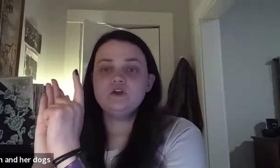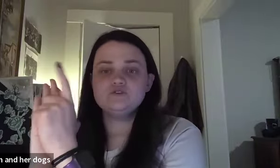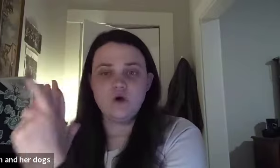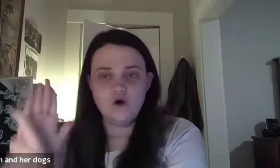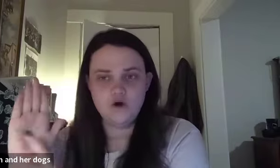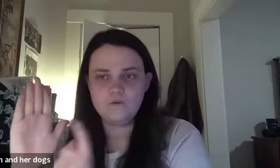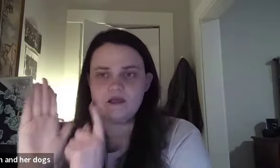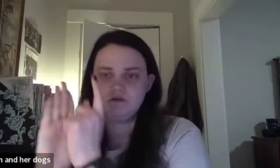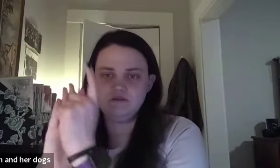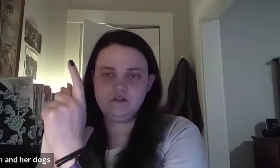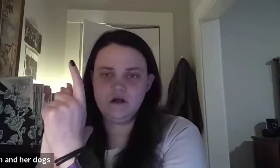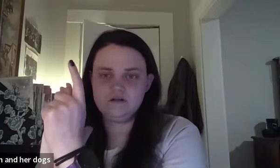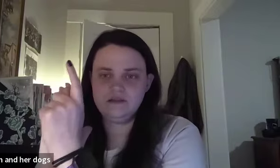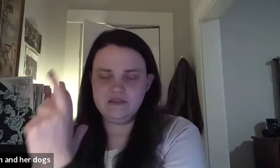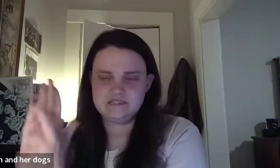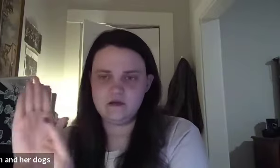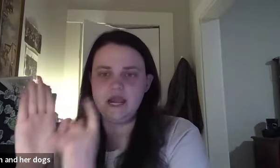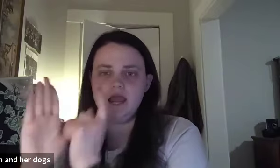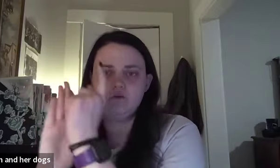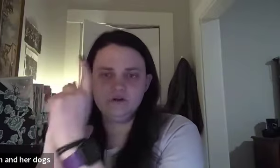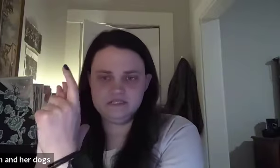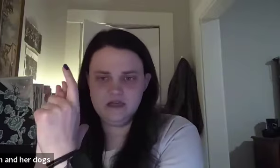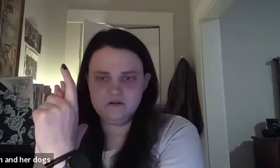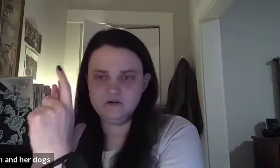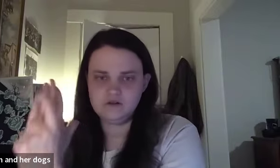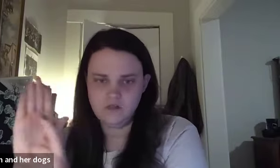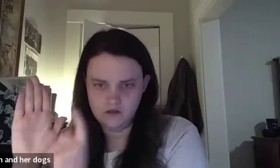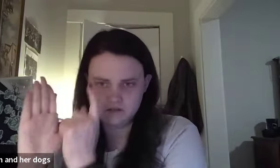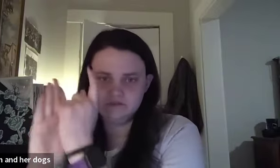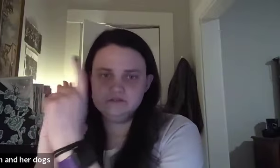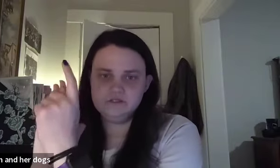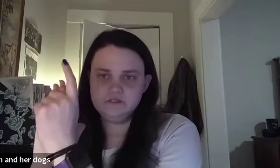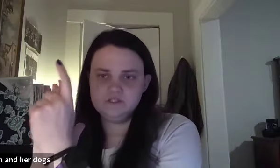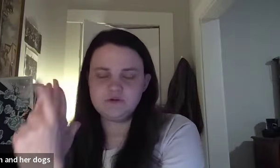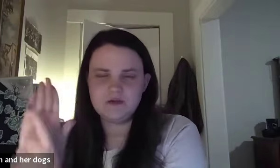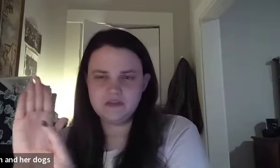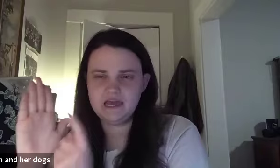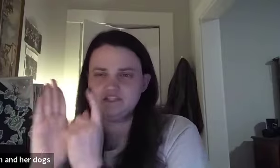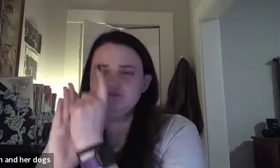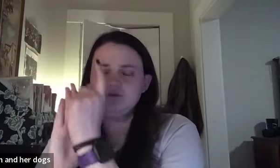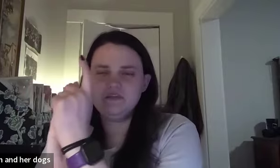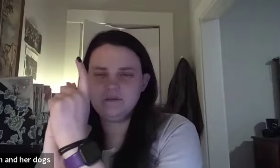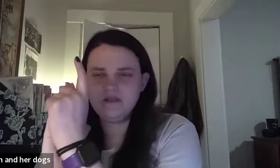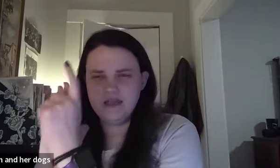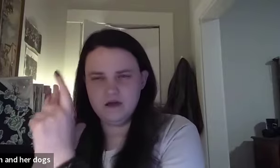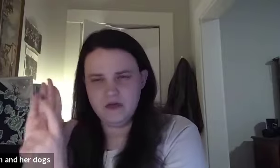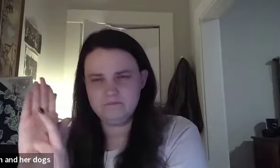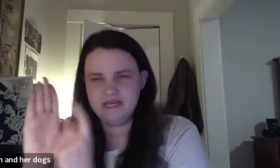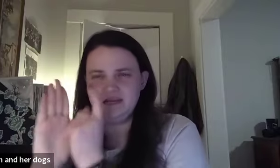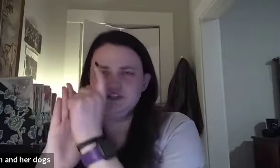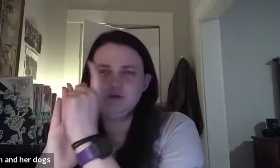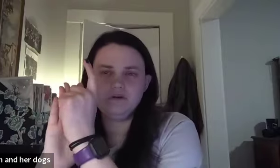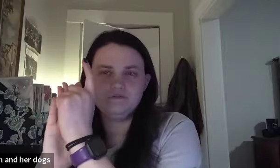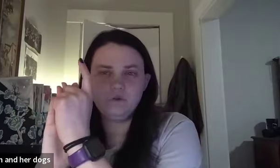Goes all the way around a clock, and that's how an hour is counted on a clock. So I think it has to, I think about like how that minute has to go in a